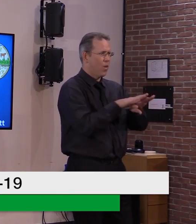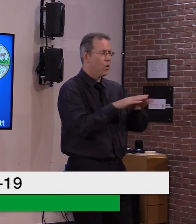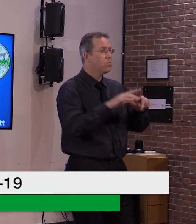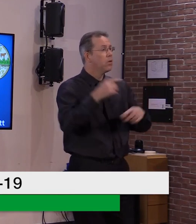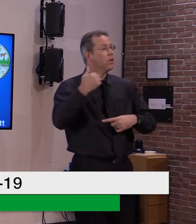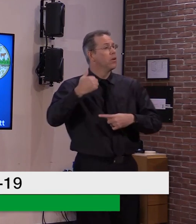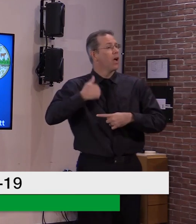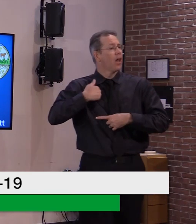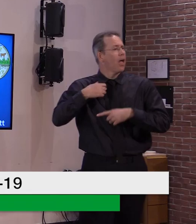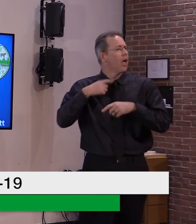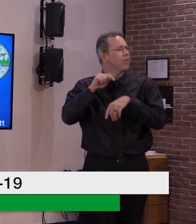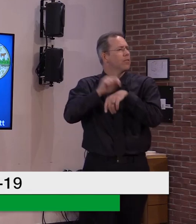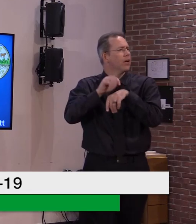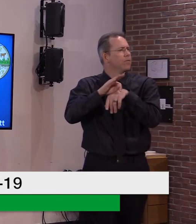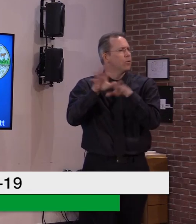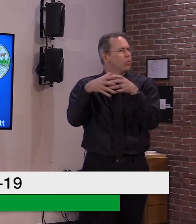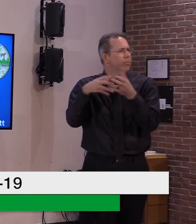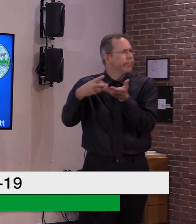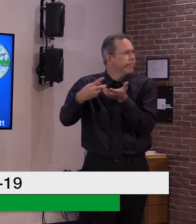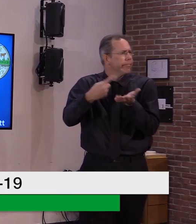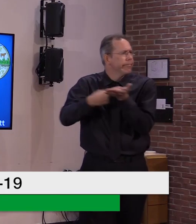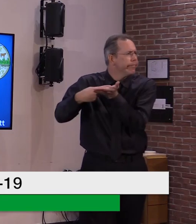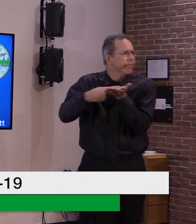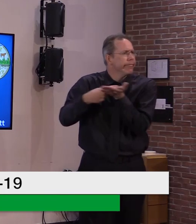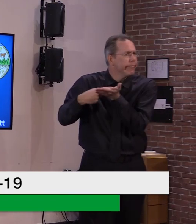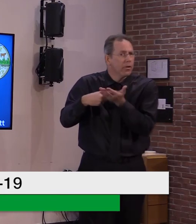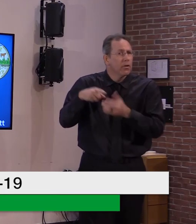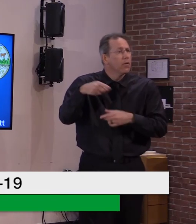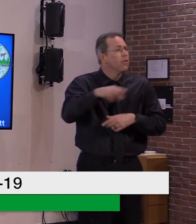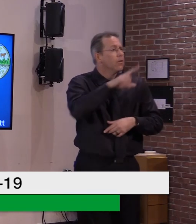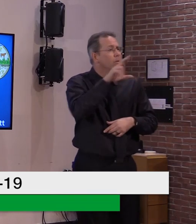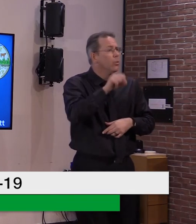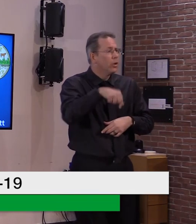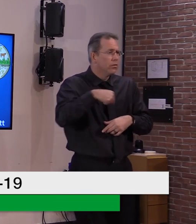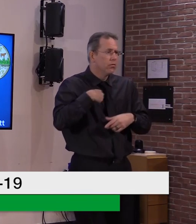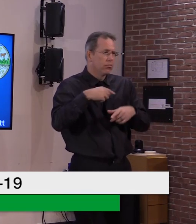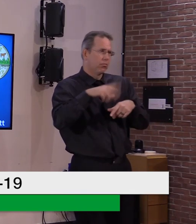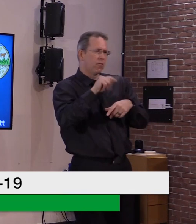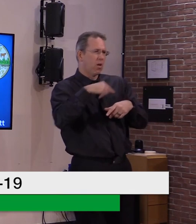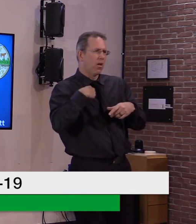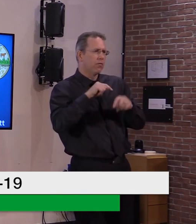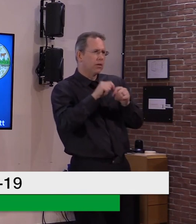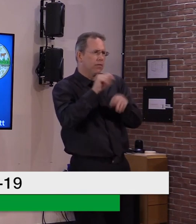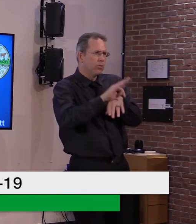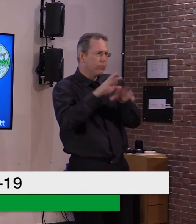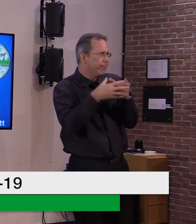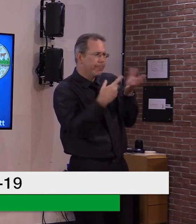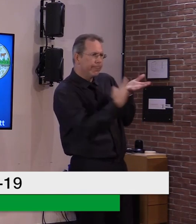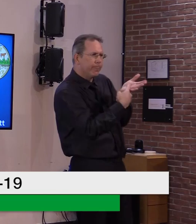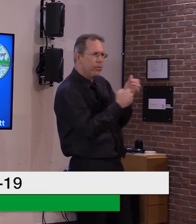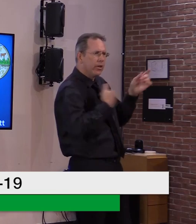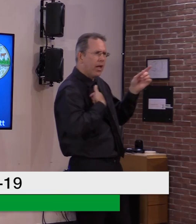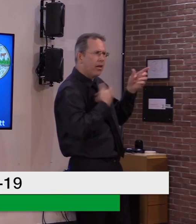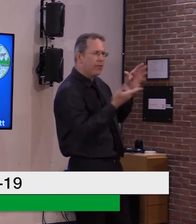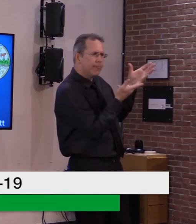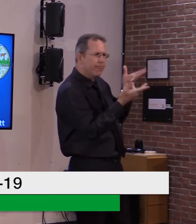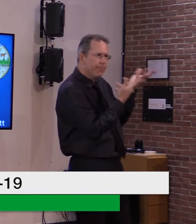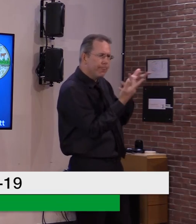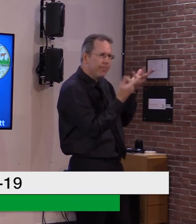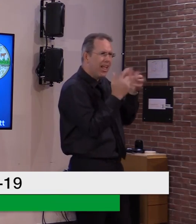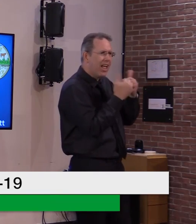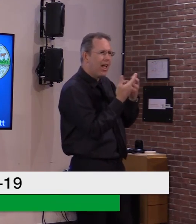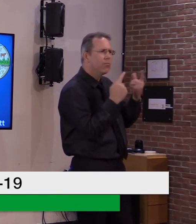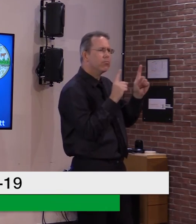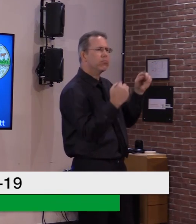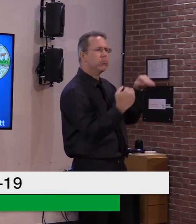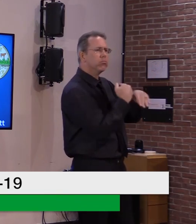communication with them obviously being very important to us sharing a border largest trading partner look forward to